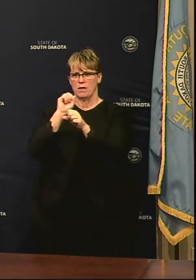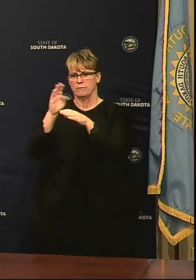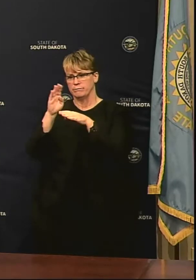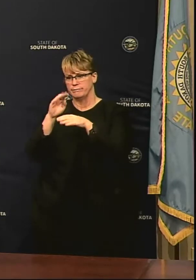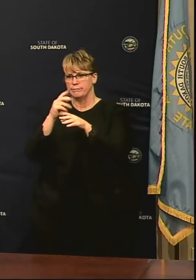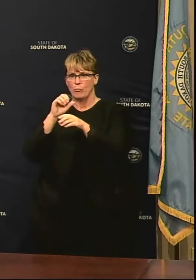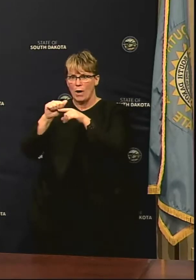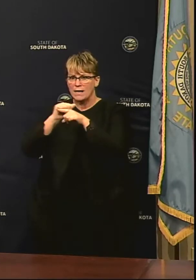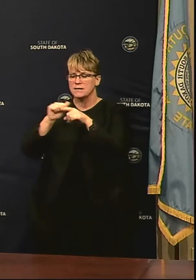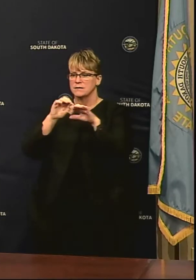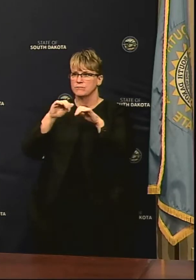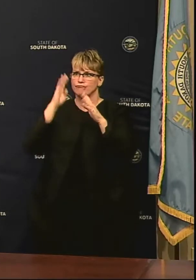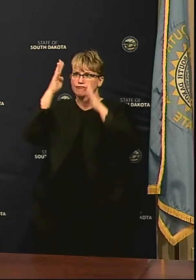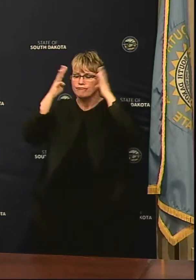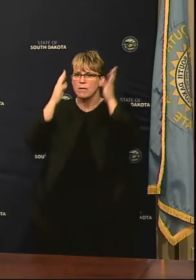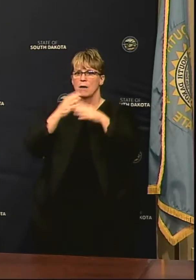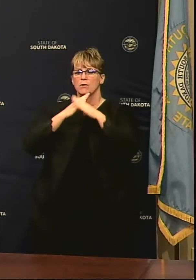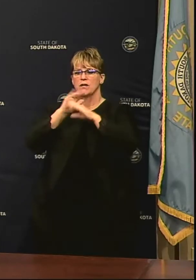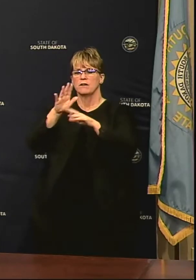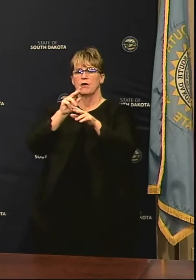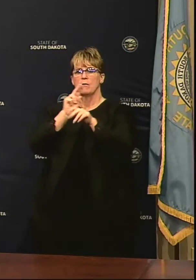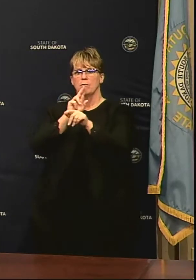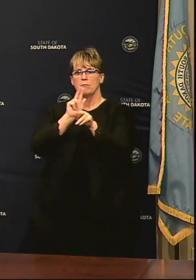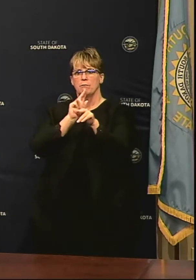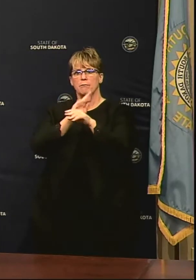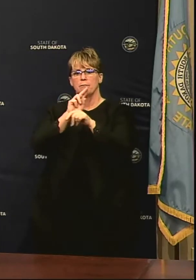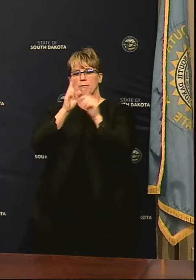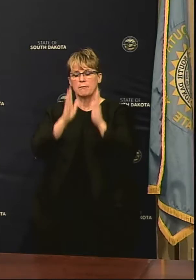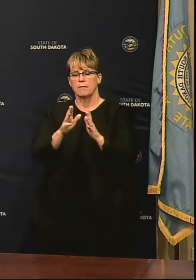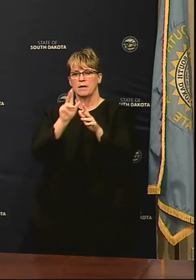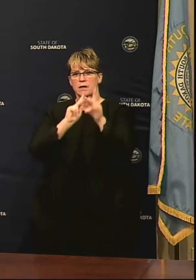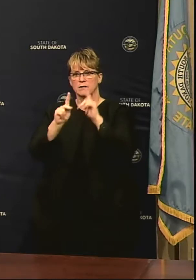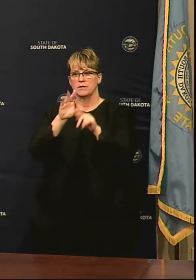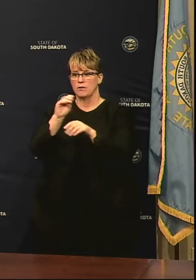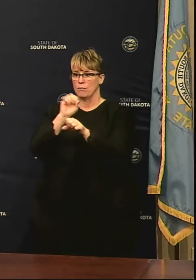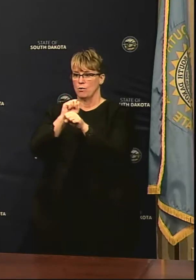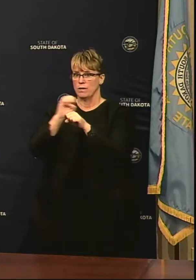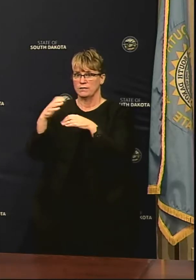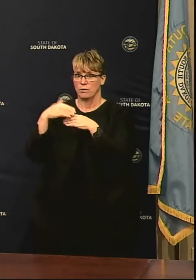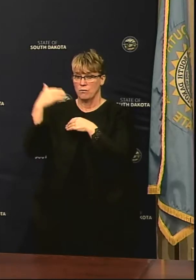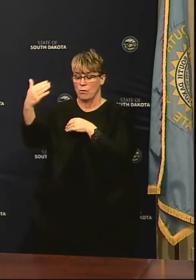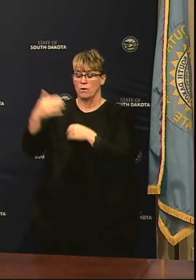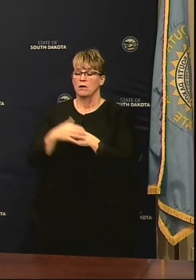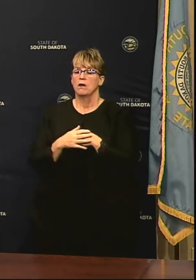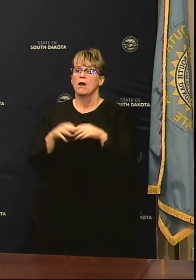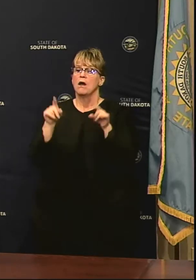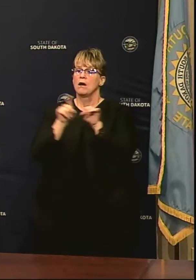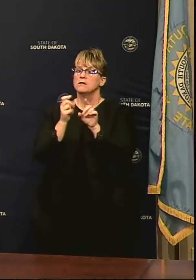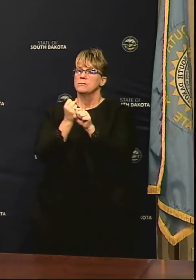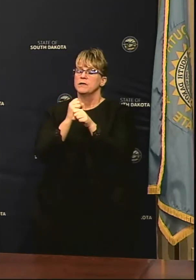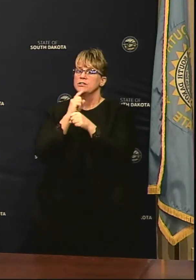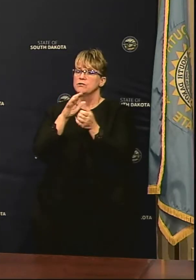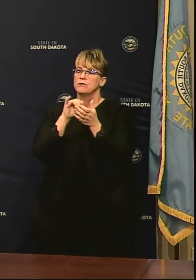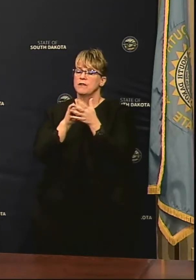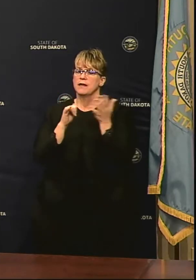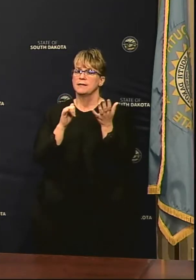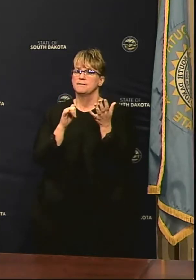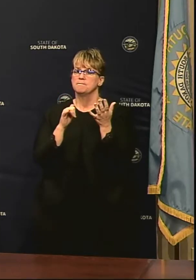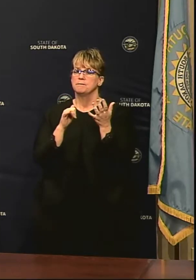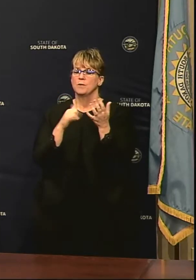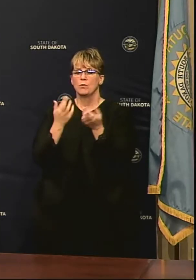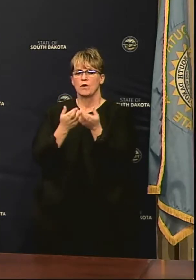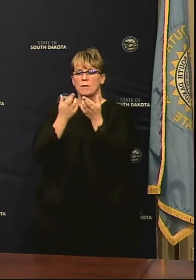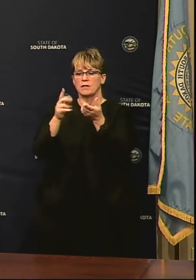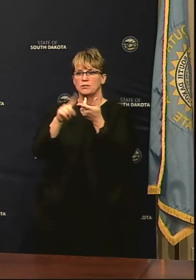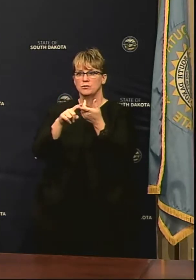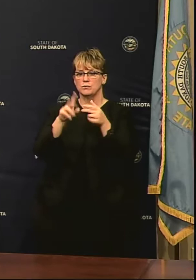being innovative, protecting their customers, but also their employees going forward. And then we also made sure that we were